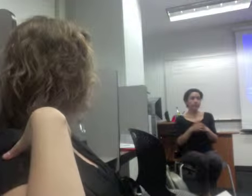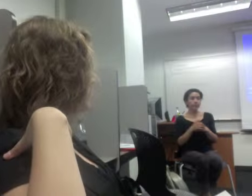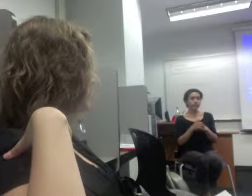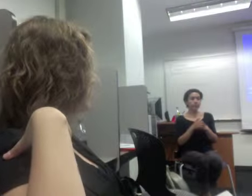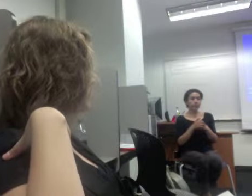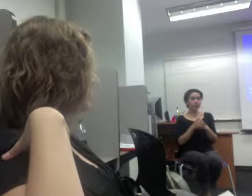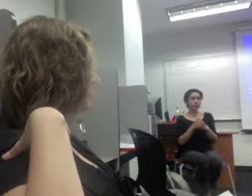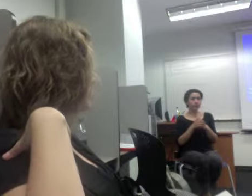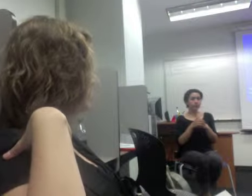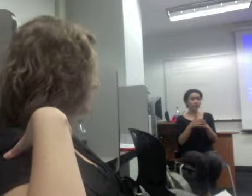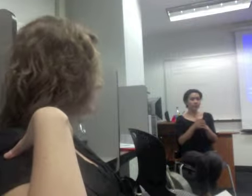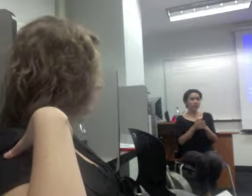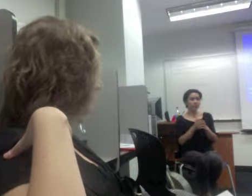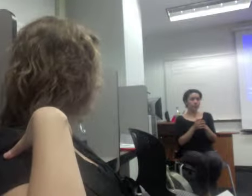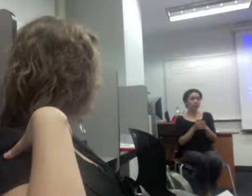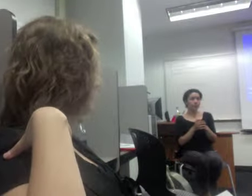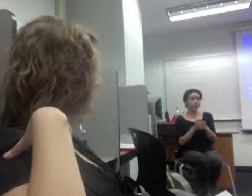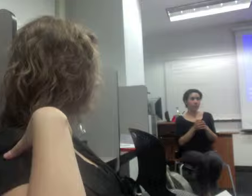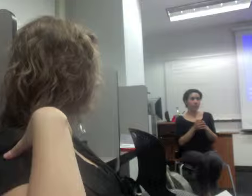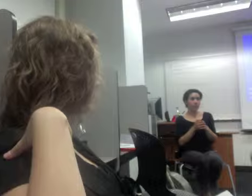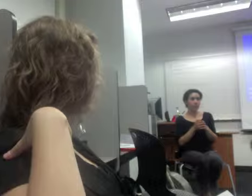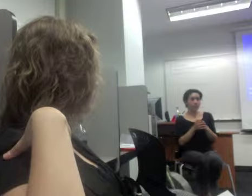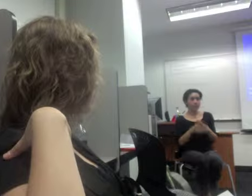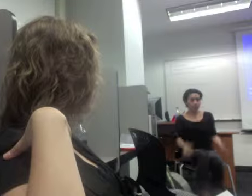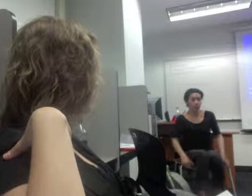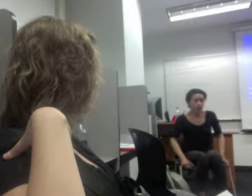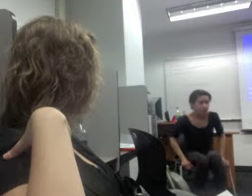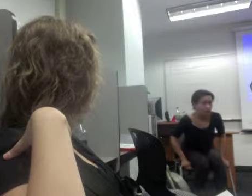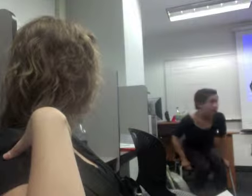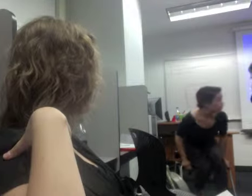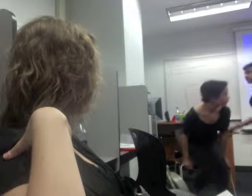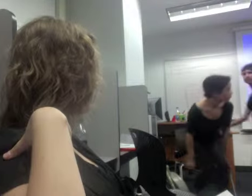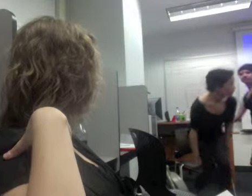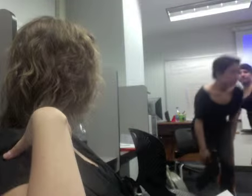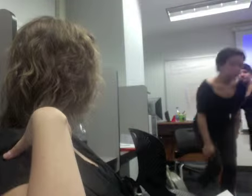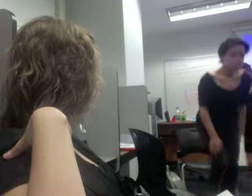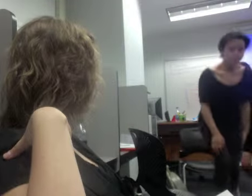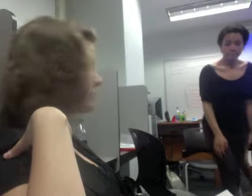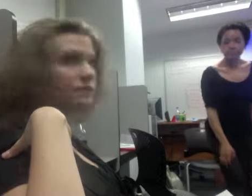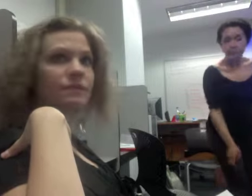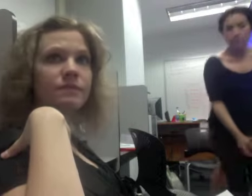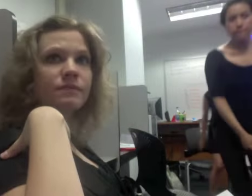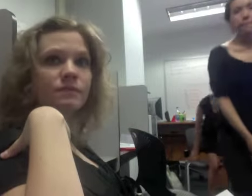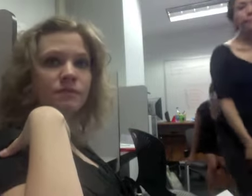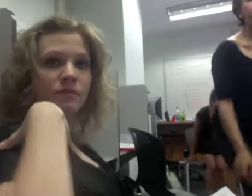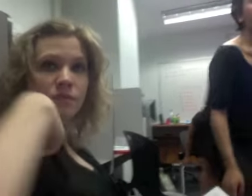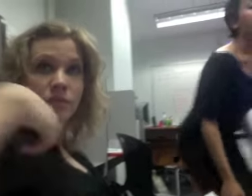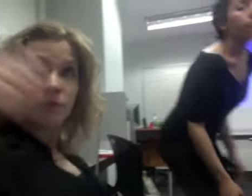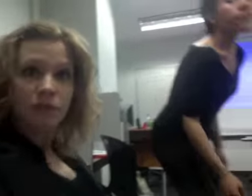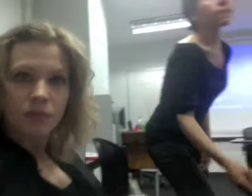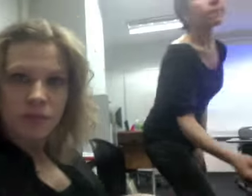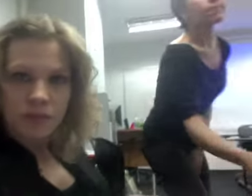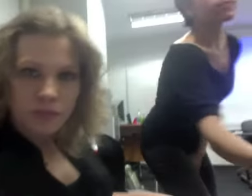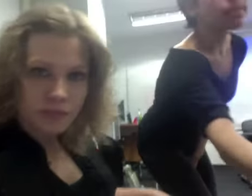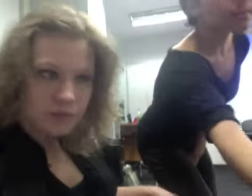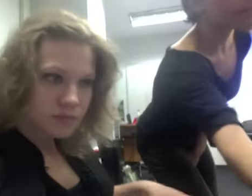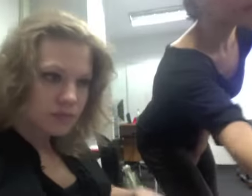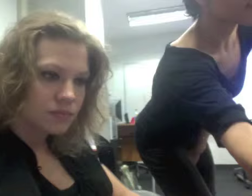at me with the time ticking. Or if Mr. Baker's going to refer to something Ms. Stuber said, he can say, my